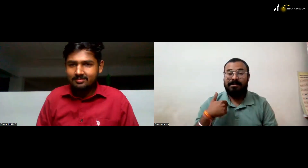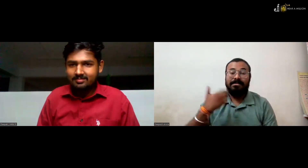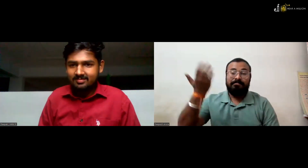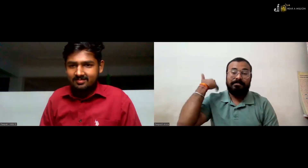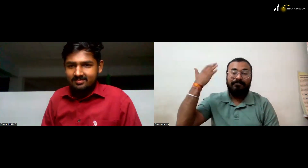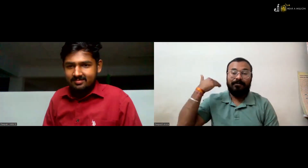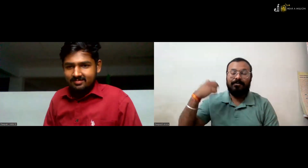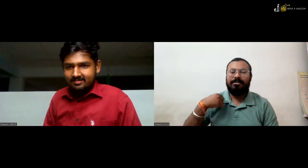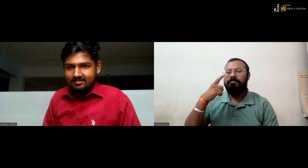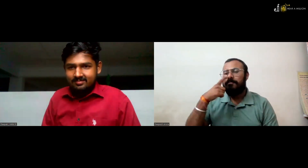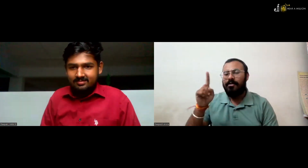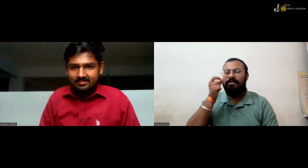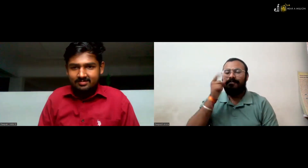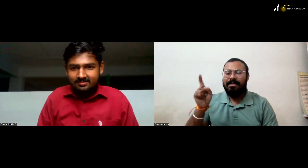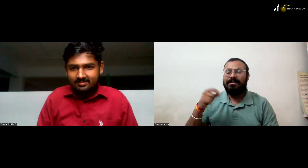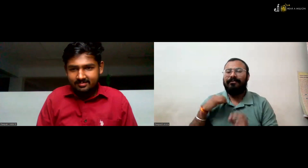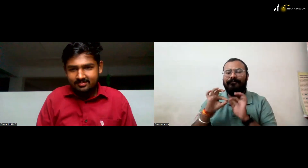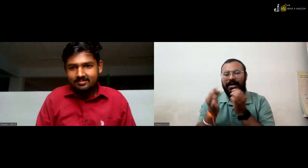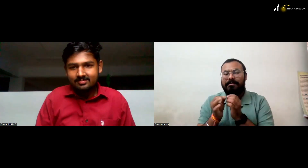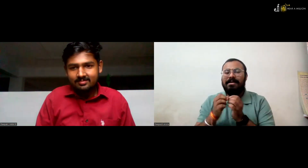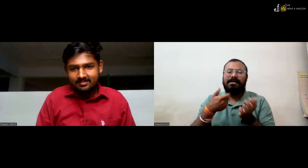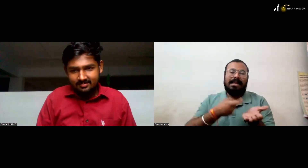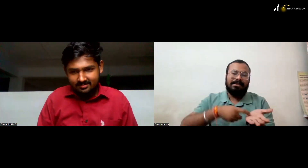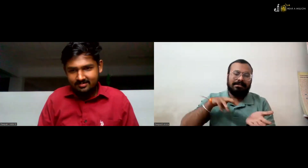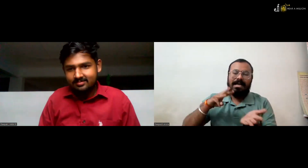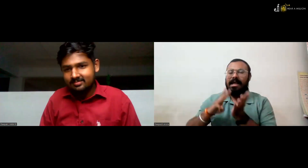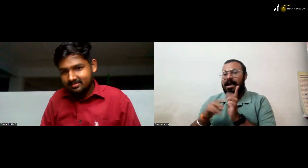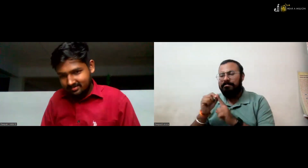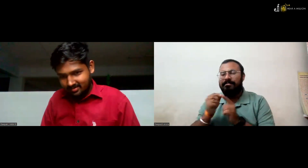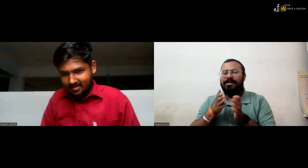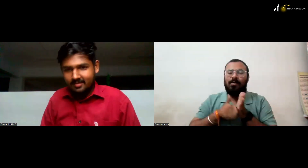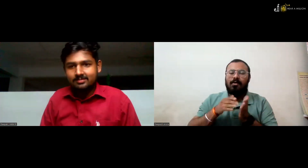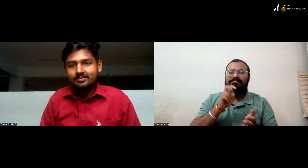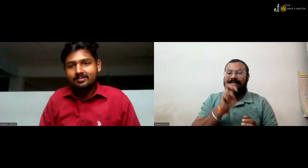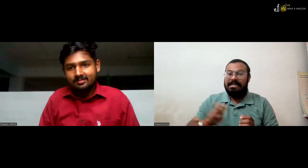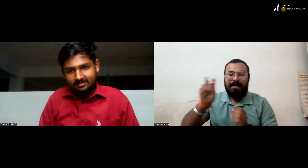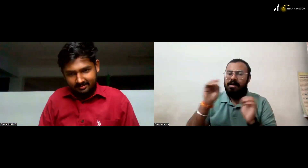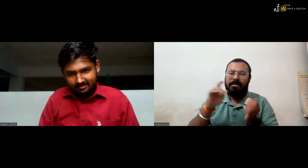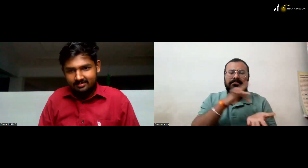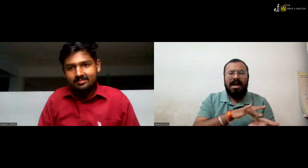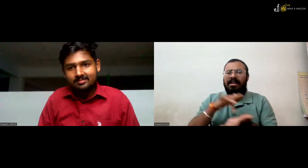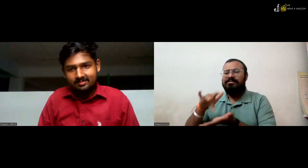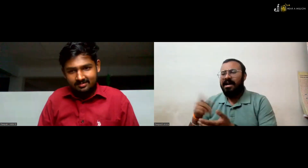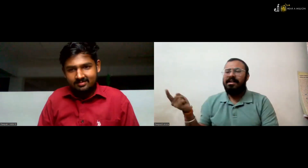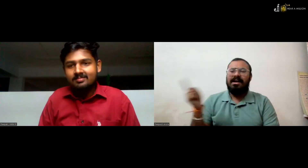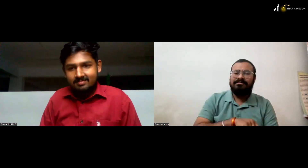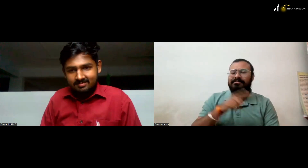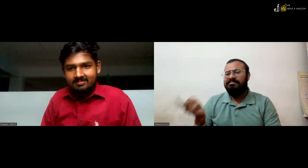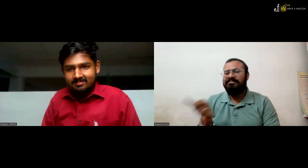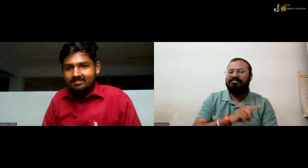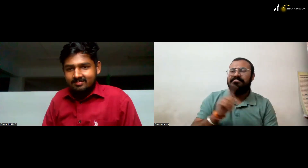feeling with the traveling experience? So see, earlier, like my parents, and my family members from,